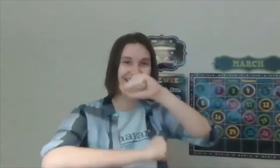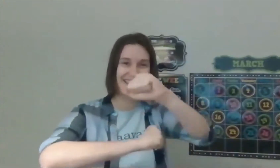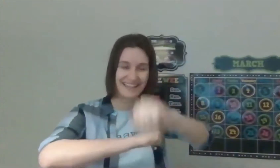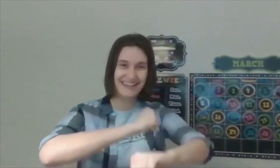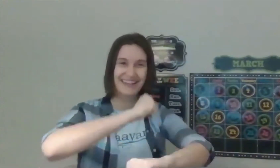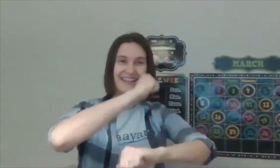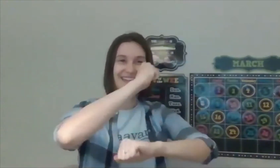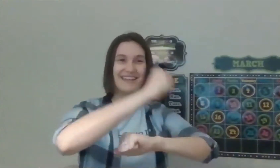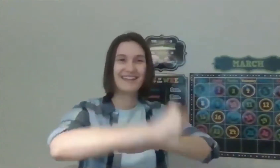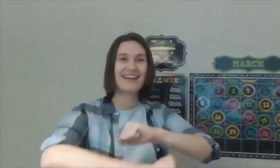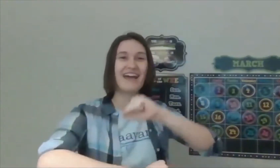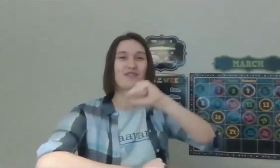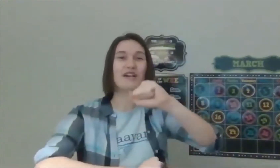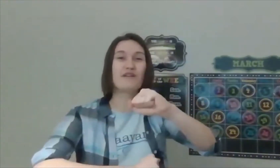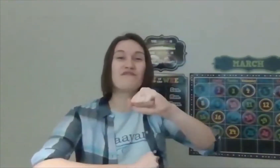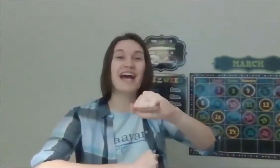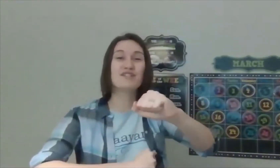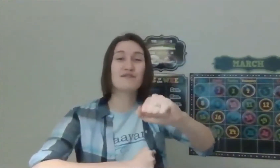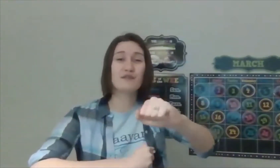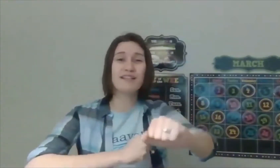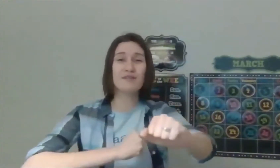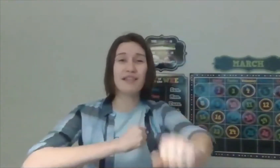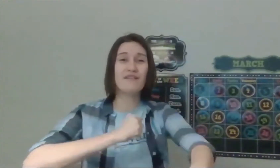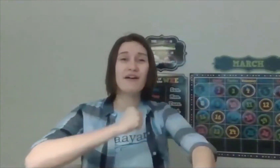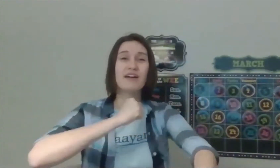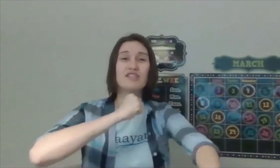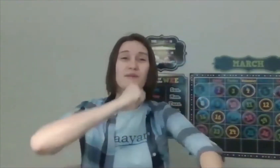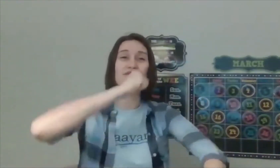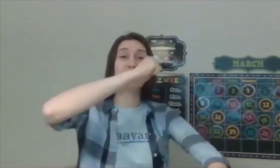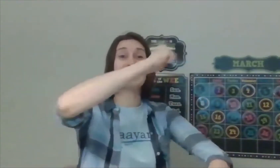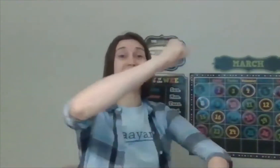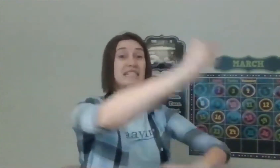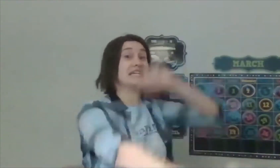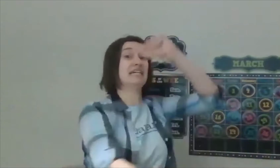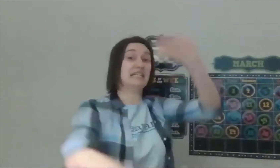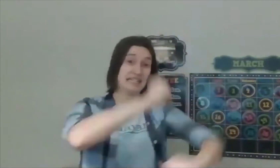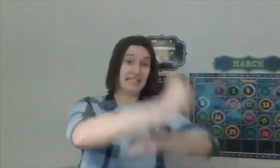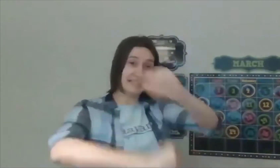Today is Friday. Today. You can do it faster if you want to. I love how I heard so many voices.